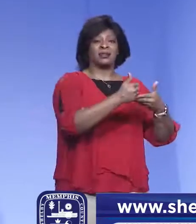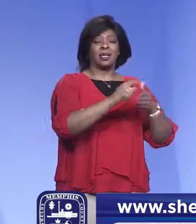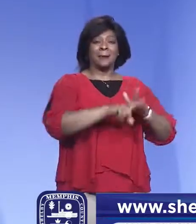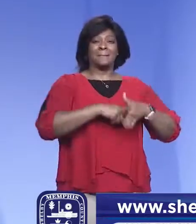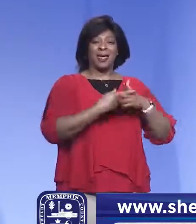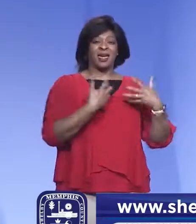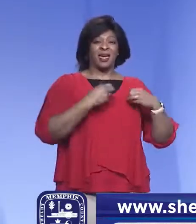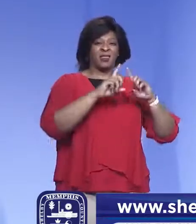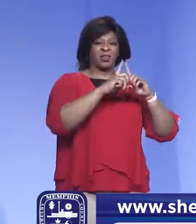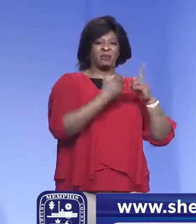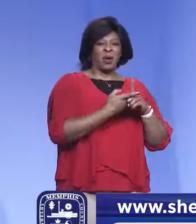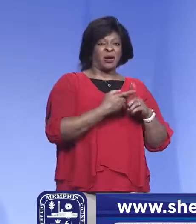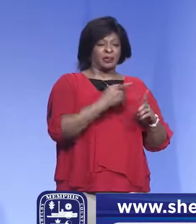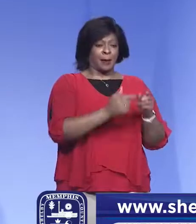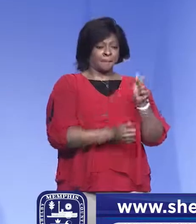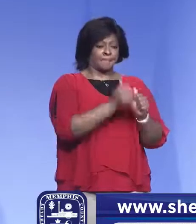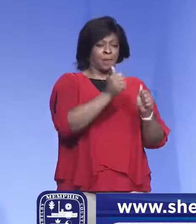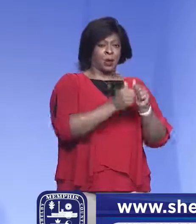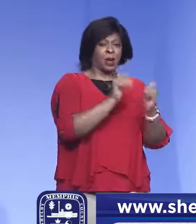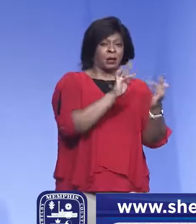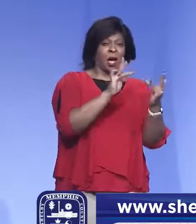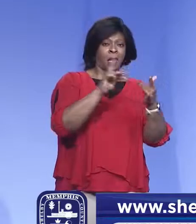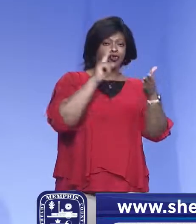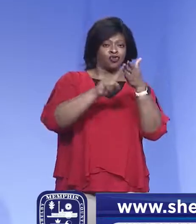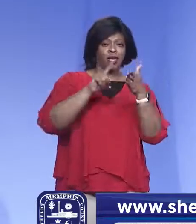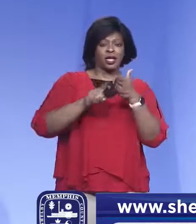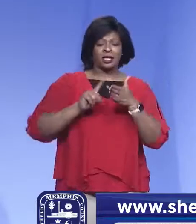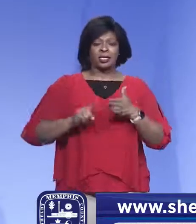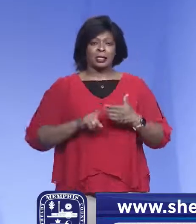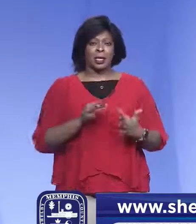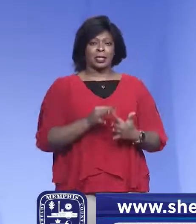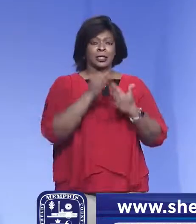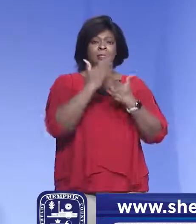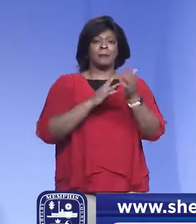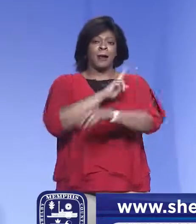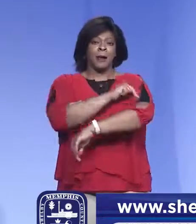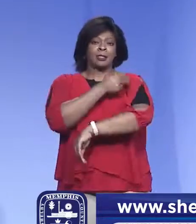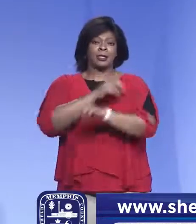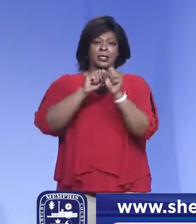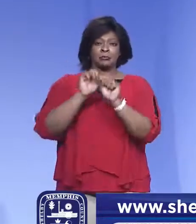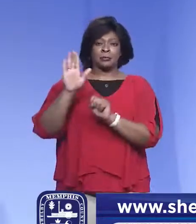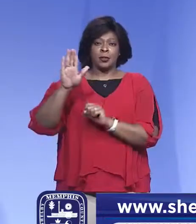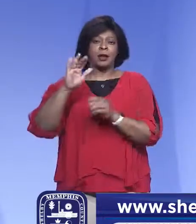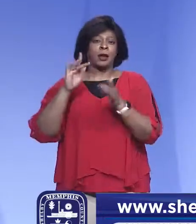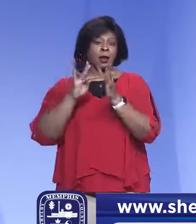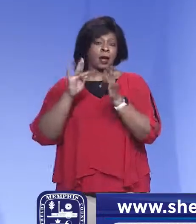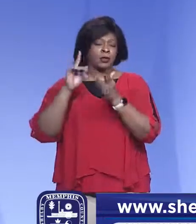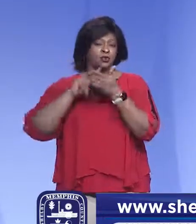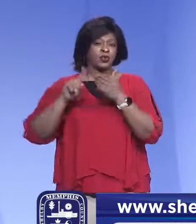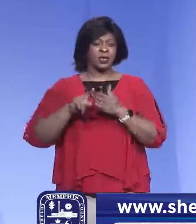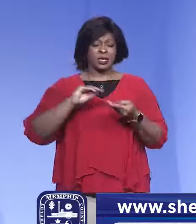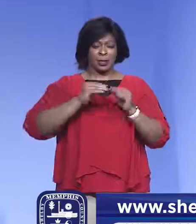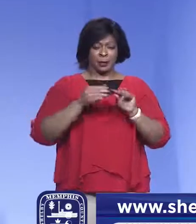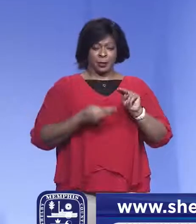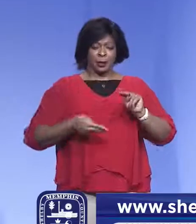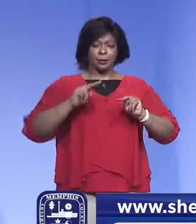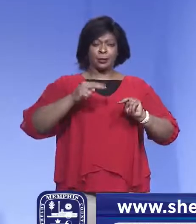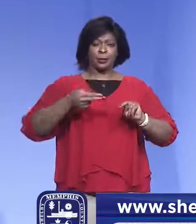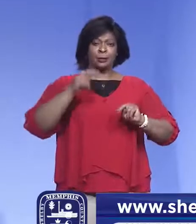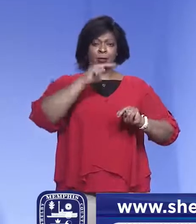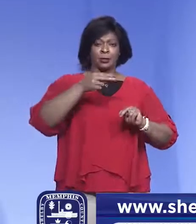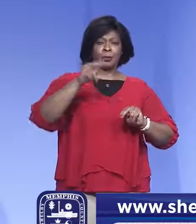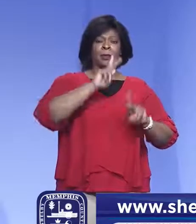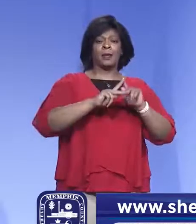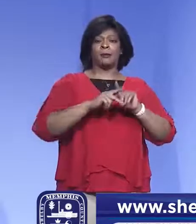beginning, the health department did the majority of contact tracing with the exception of some hospital systems. But as the cases have grown, everyone's